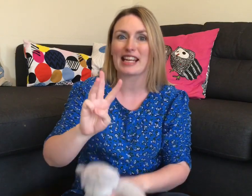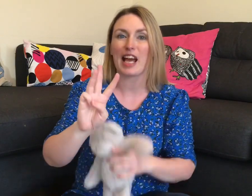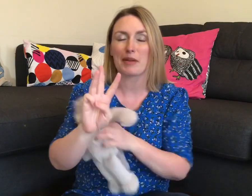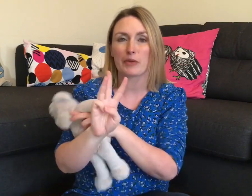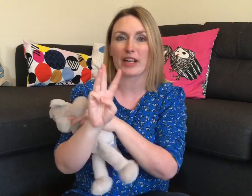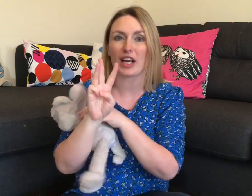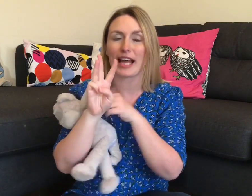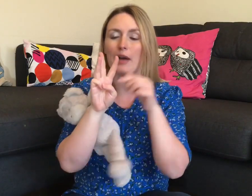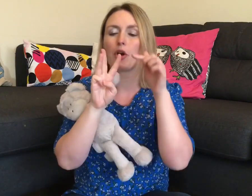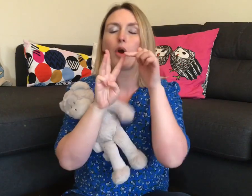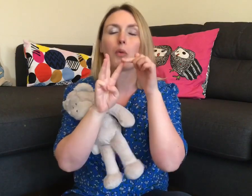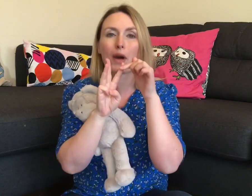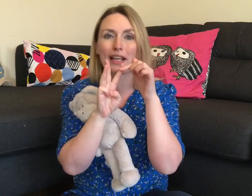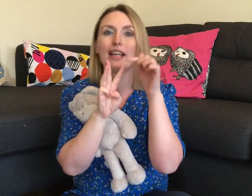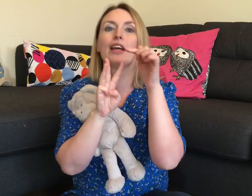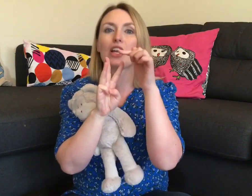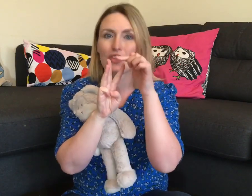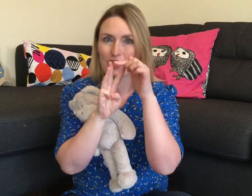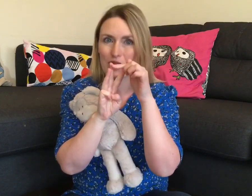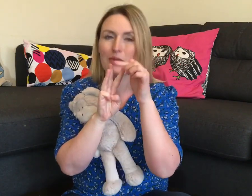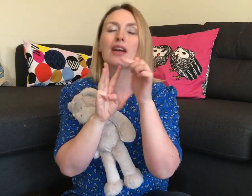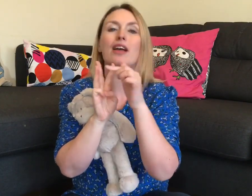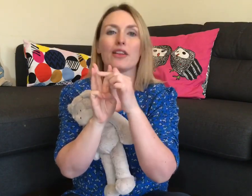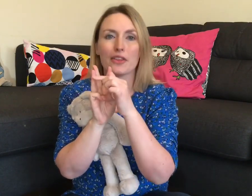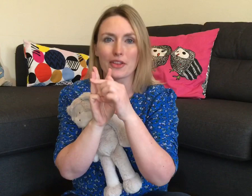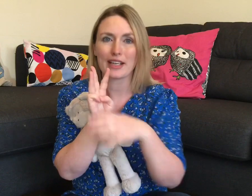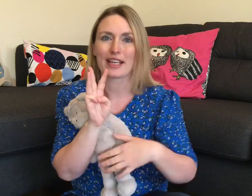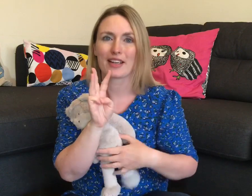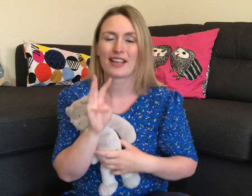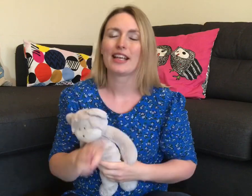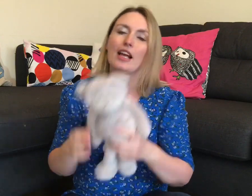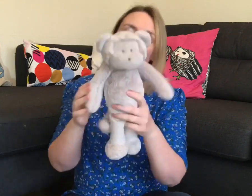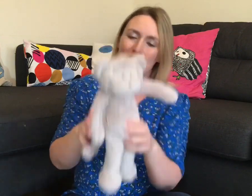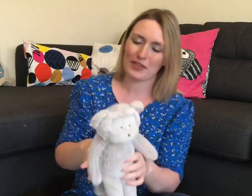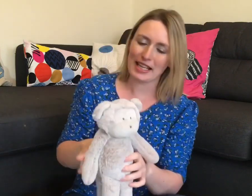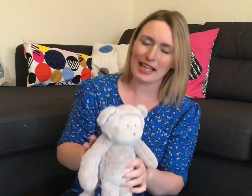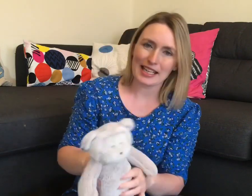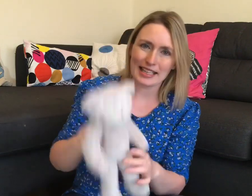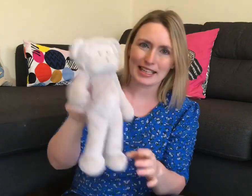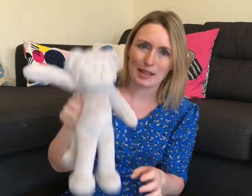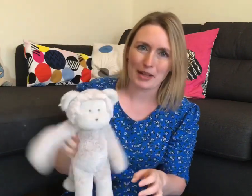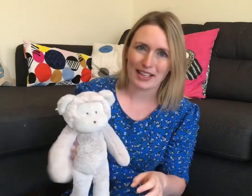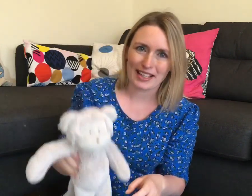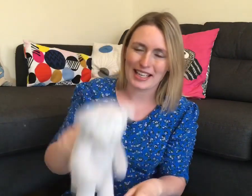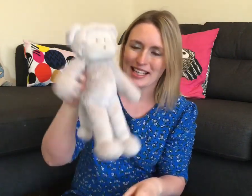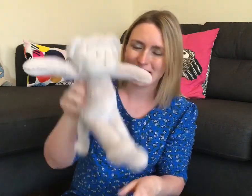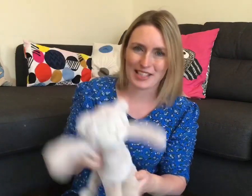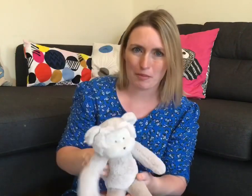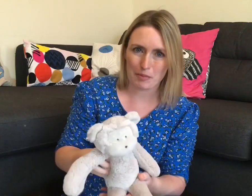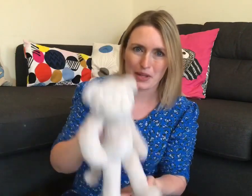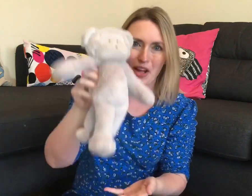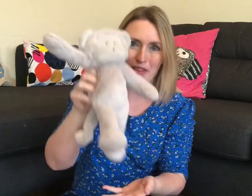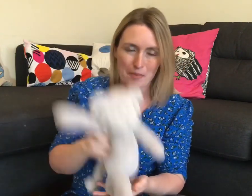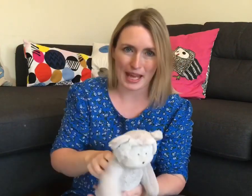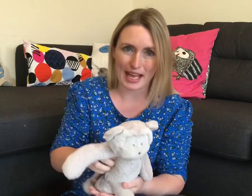one two three three little monkeys jumping on the bed